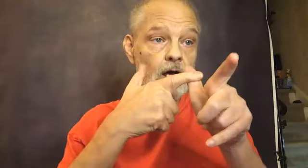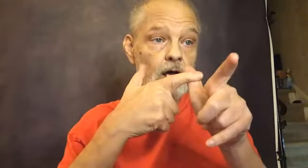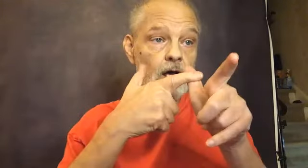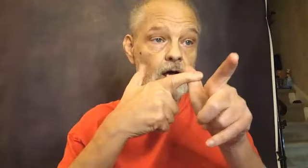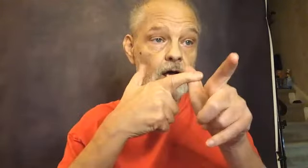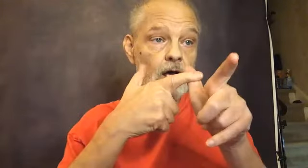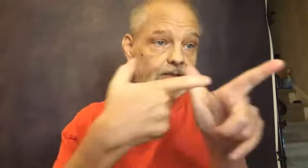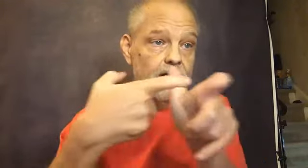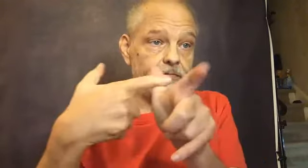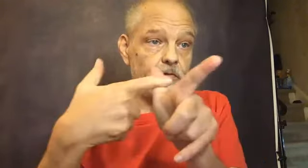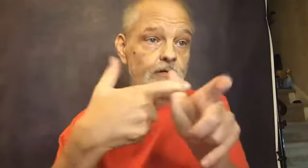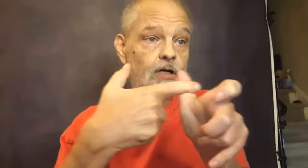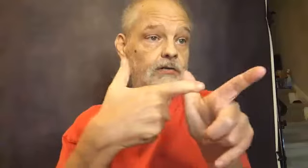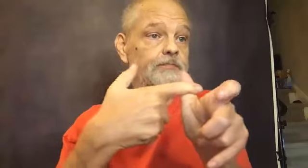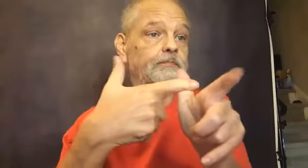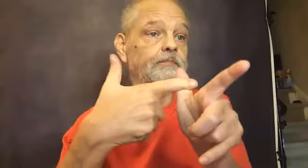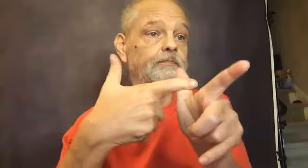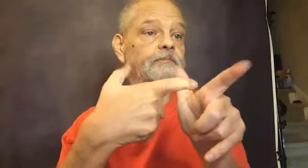Run. This is a sign for run.